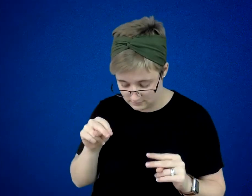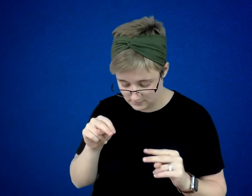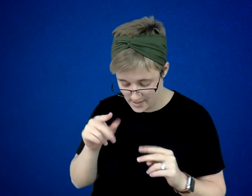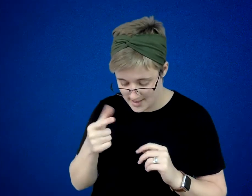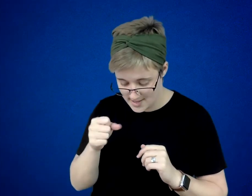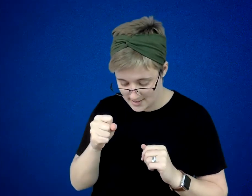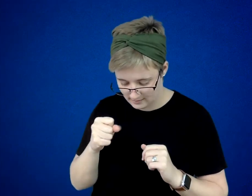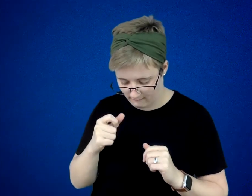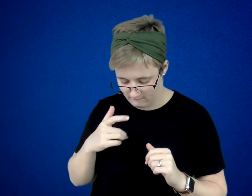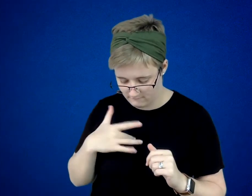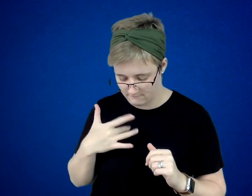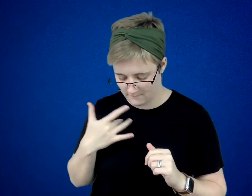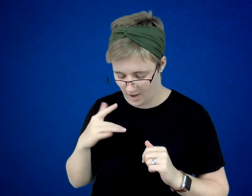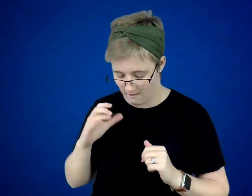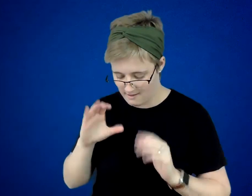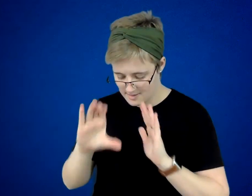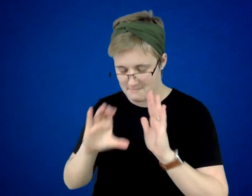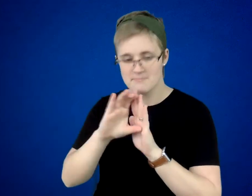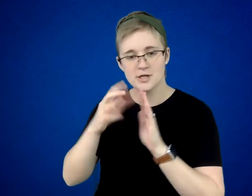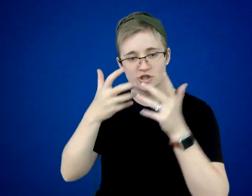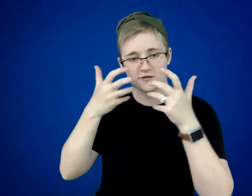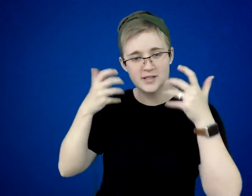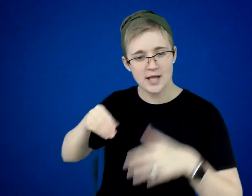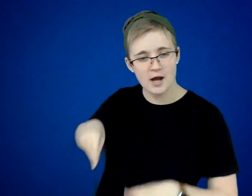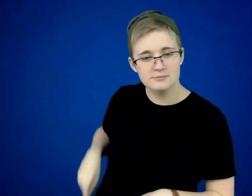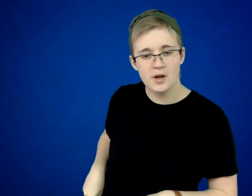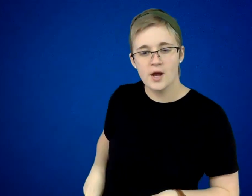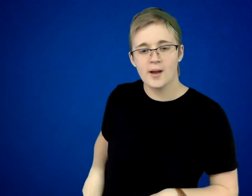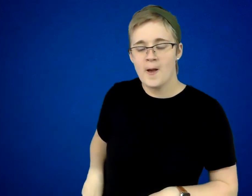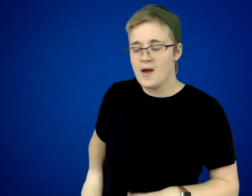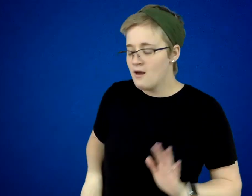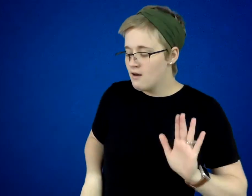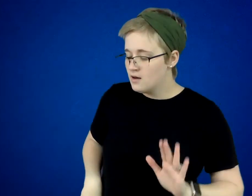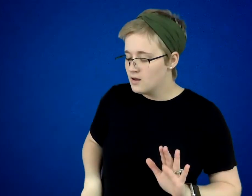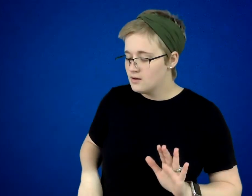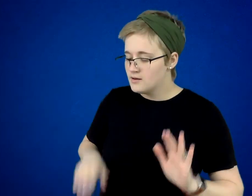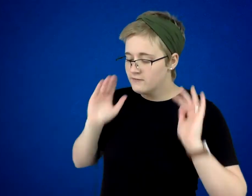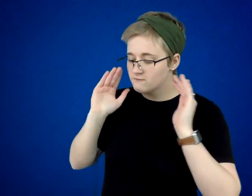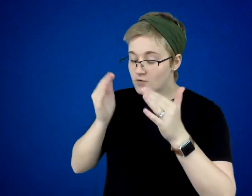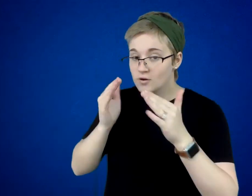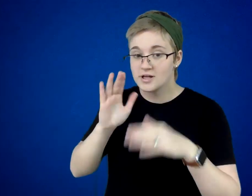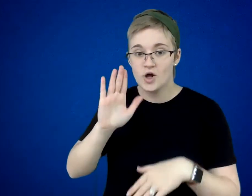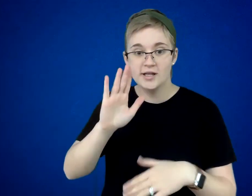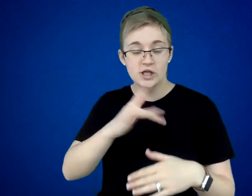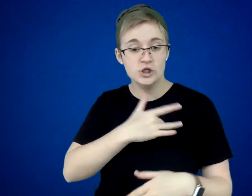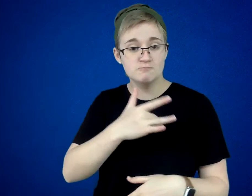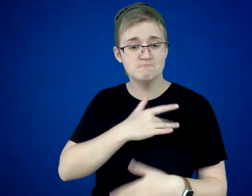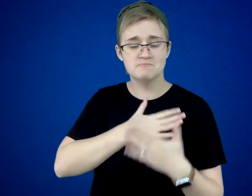He felt the picture of the tiger burning in his pocket. He concentrated on keeping his heart from singing out loud with